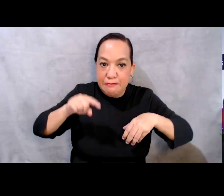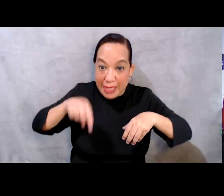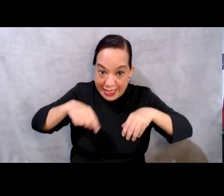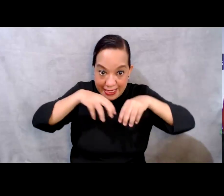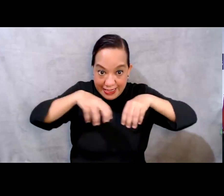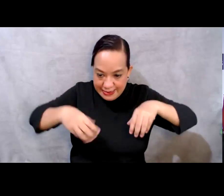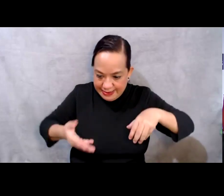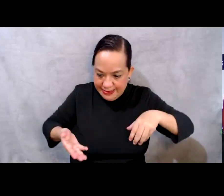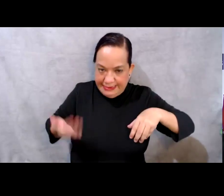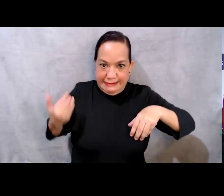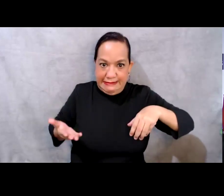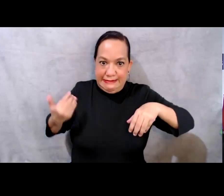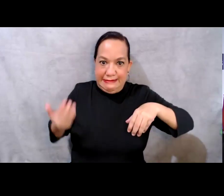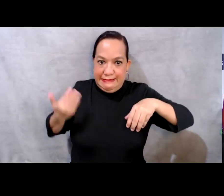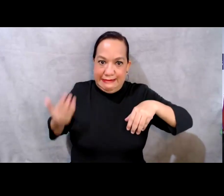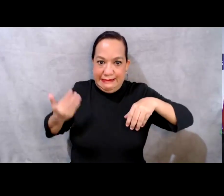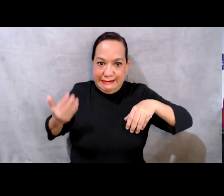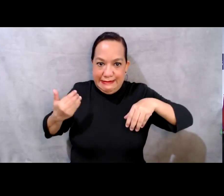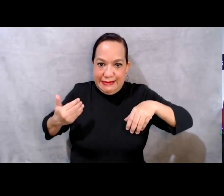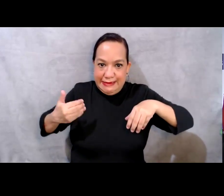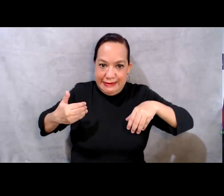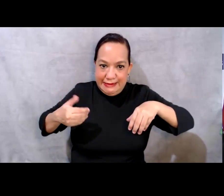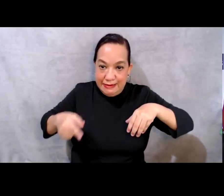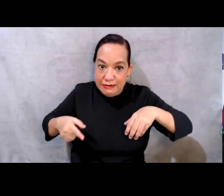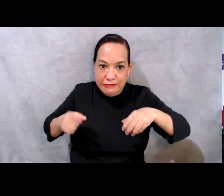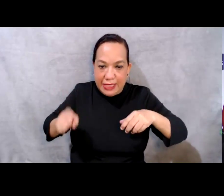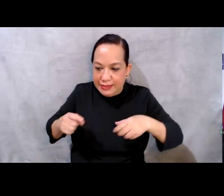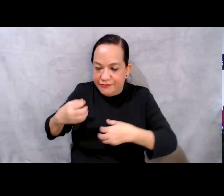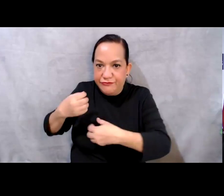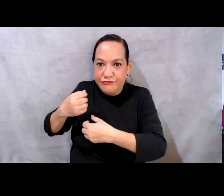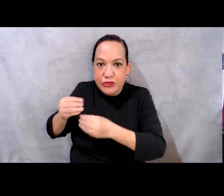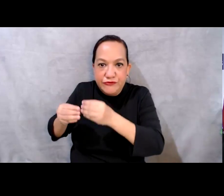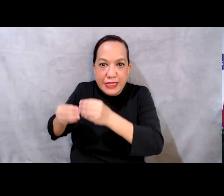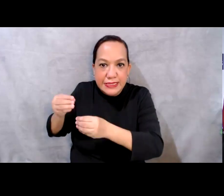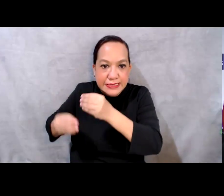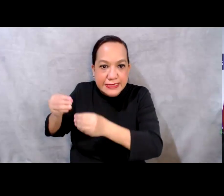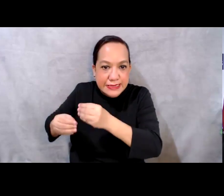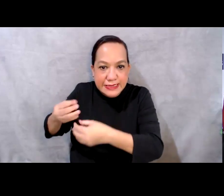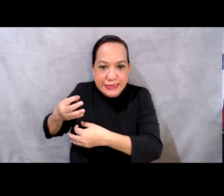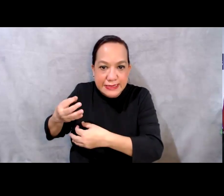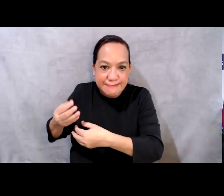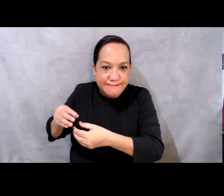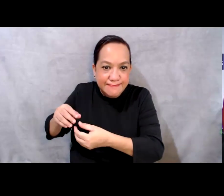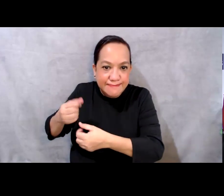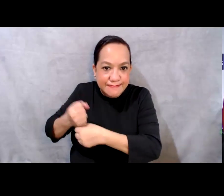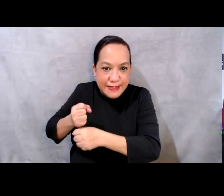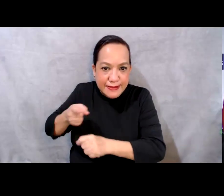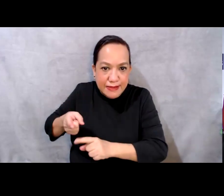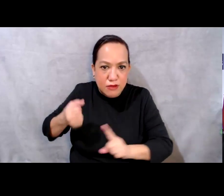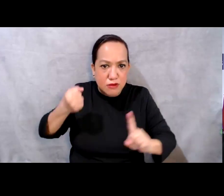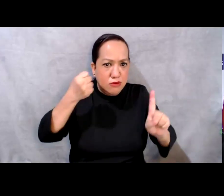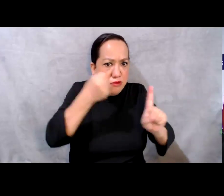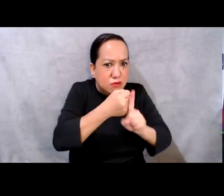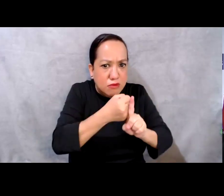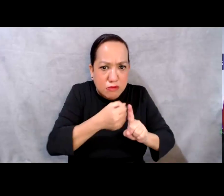did not know. Who were the funders? She didn't know. Had she been consulted? Had she been